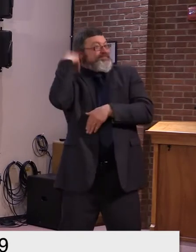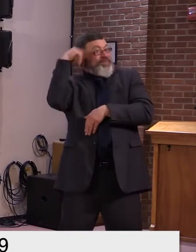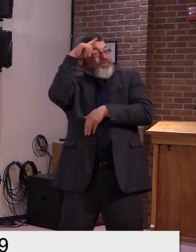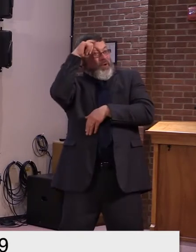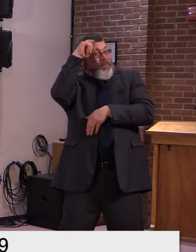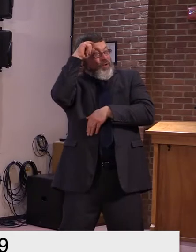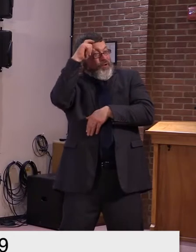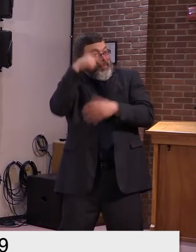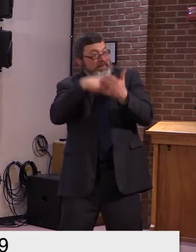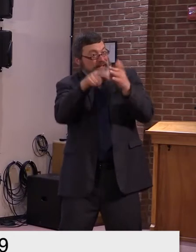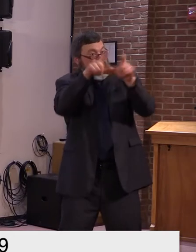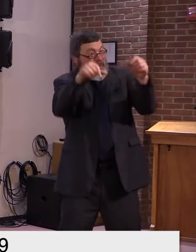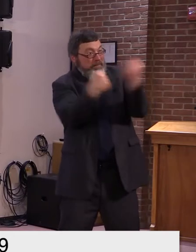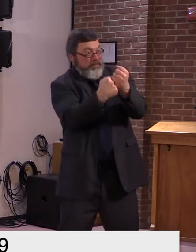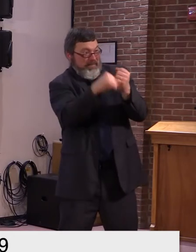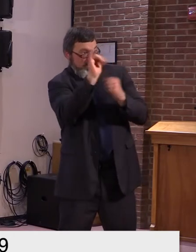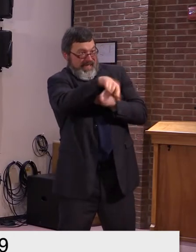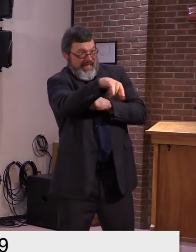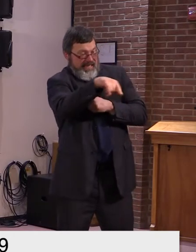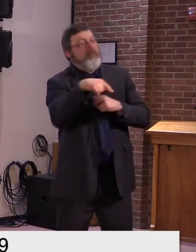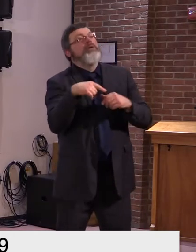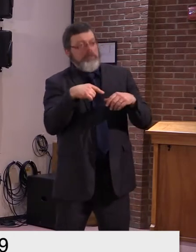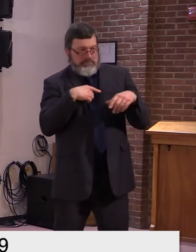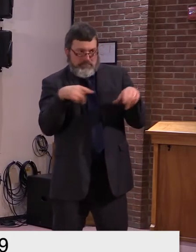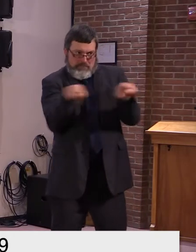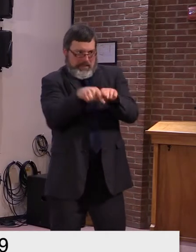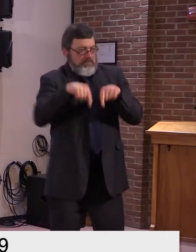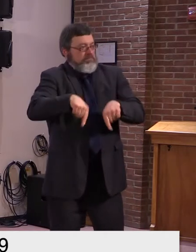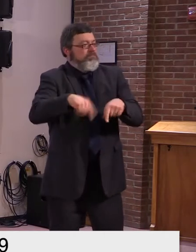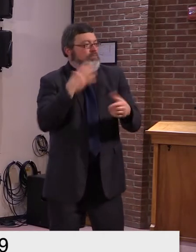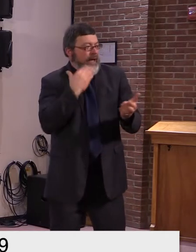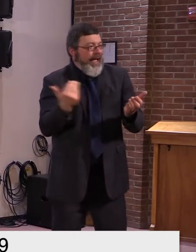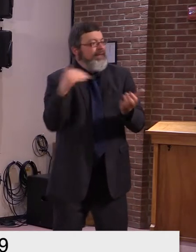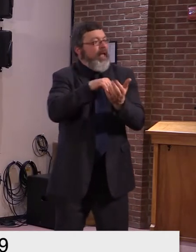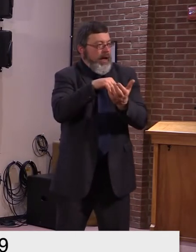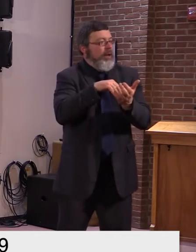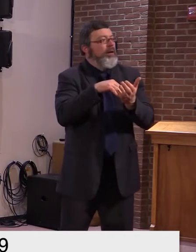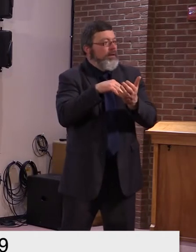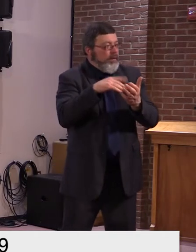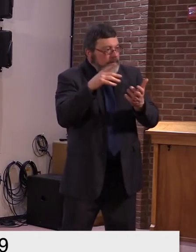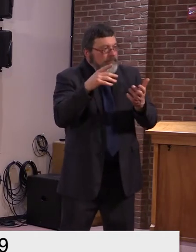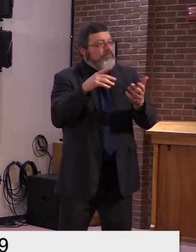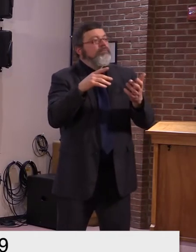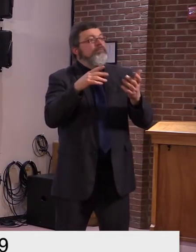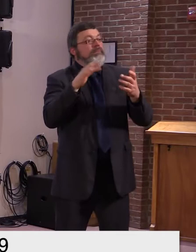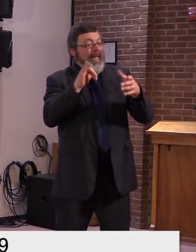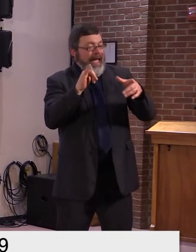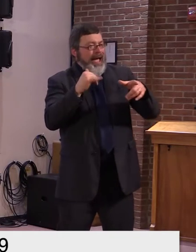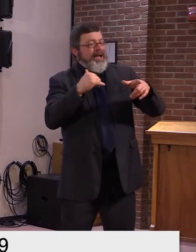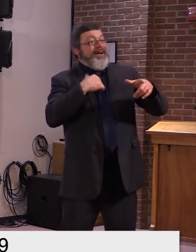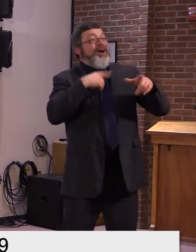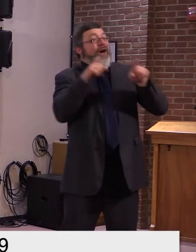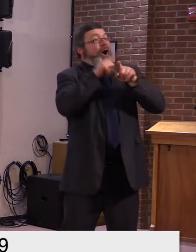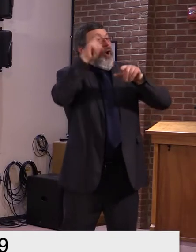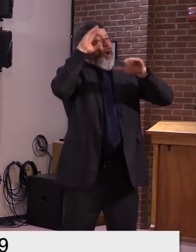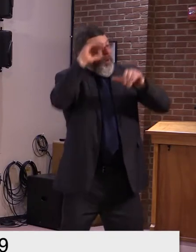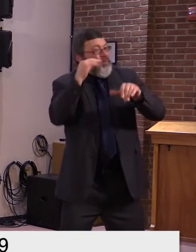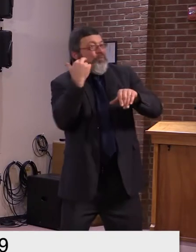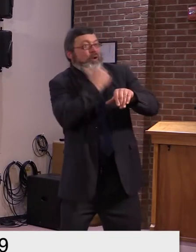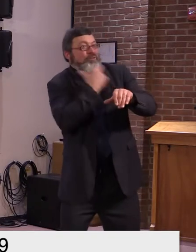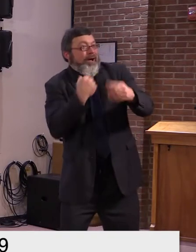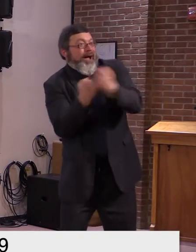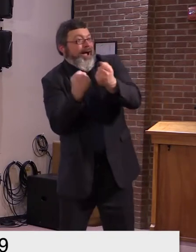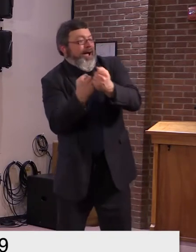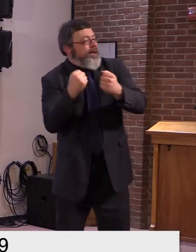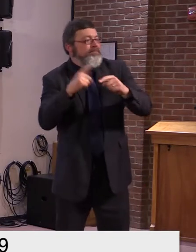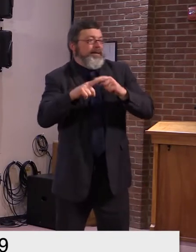a specific restaurant bill in that I supported, but we got supplemental money in the payroll protection plan that can be